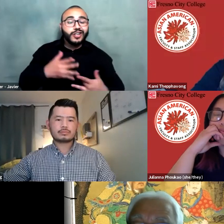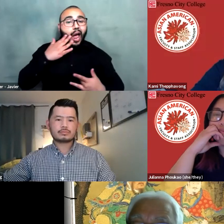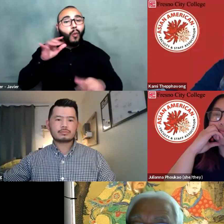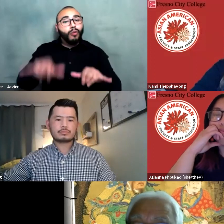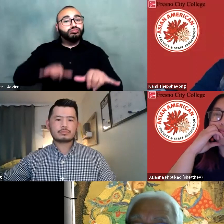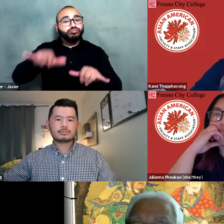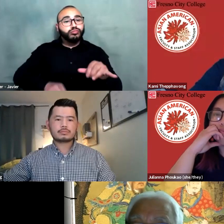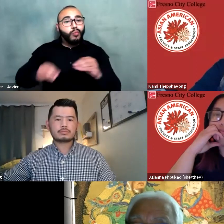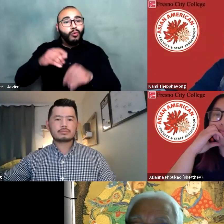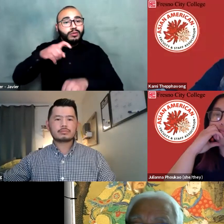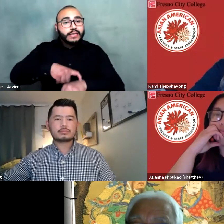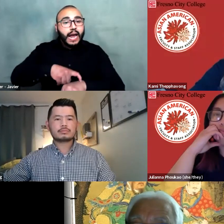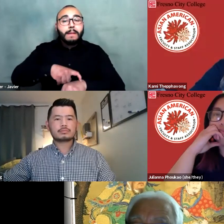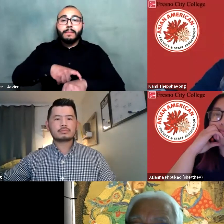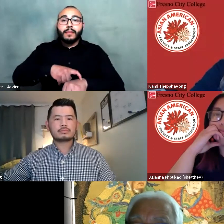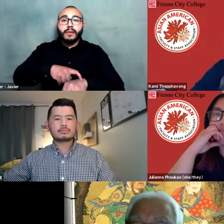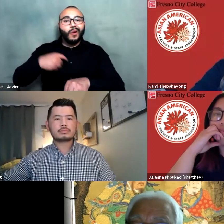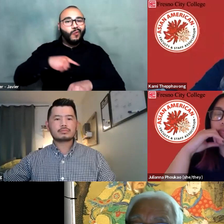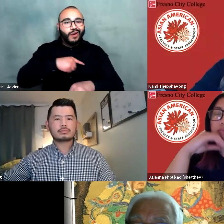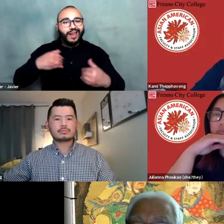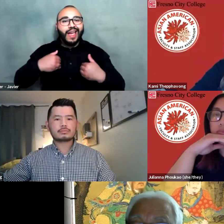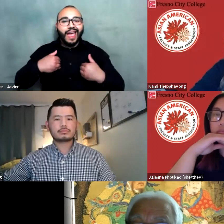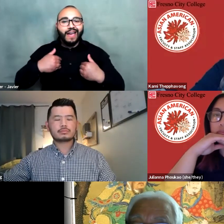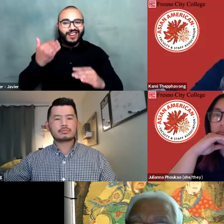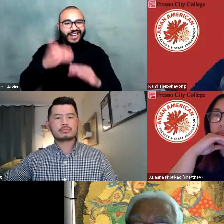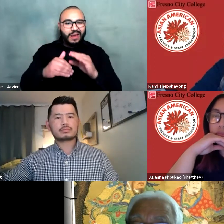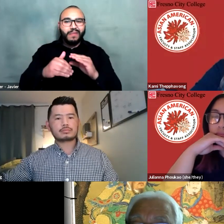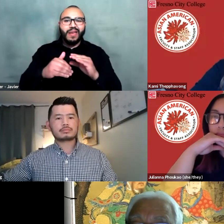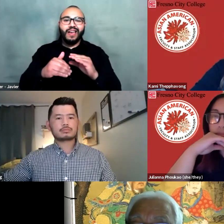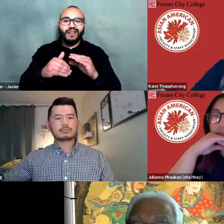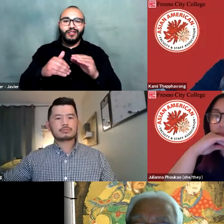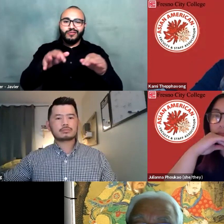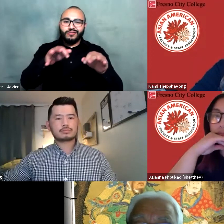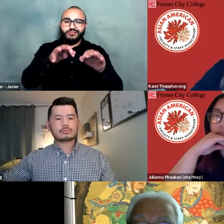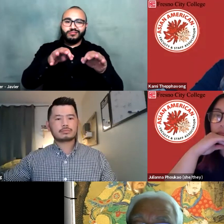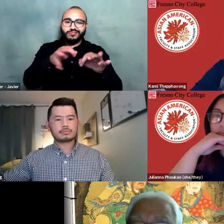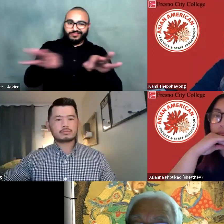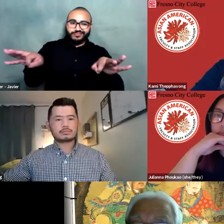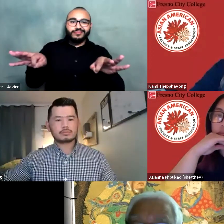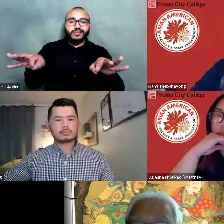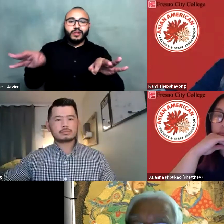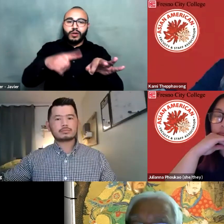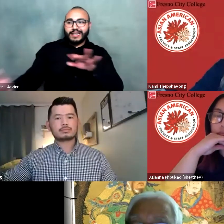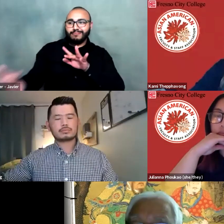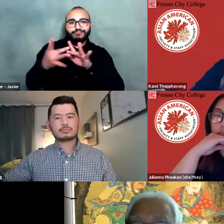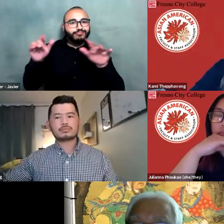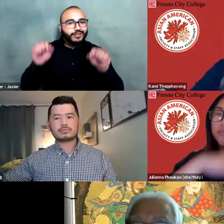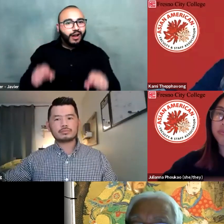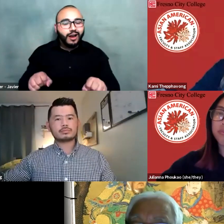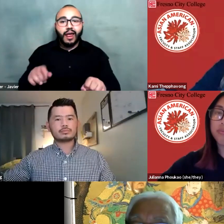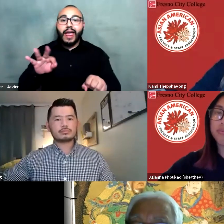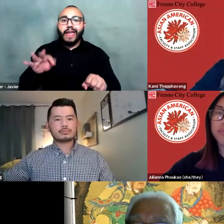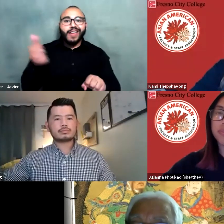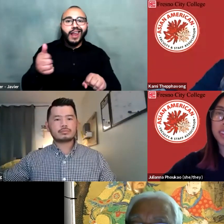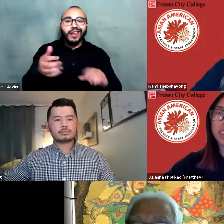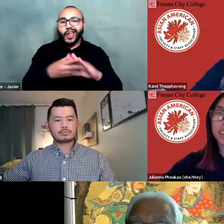behind. And we do have an email address that you guys can email us if you guys have any comments